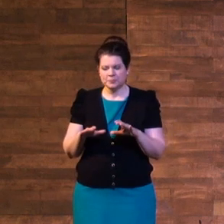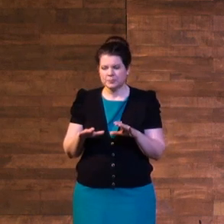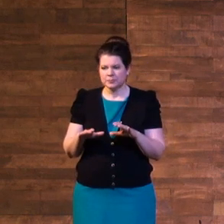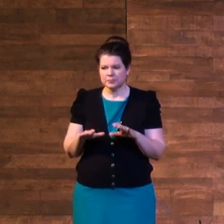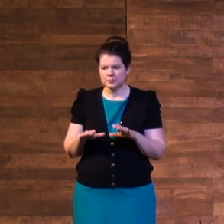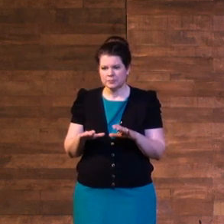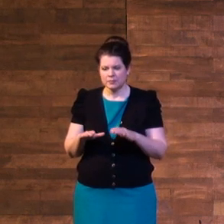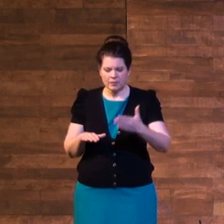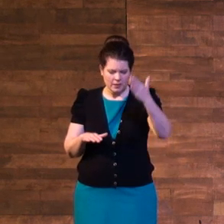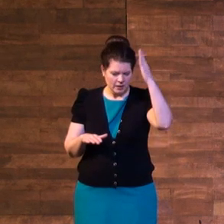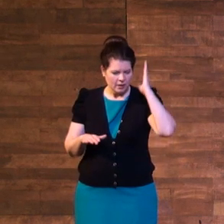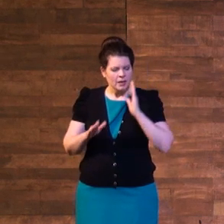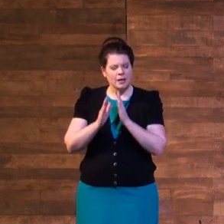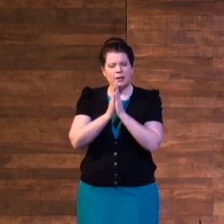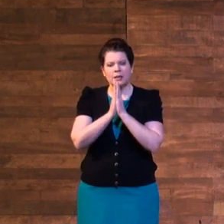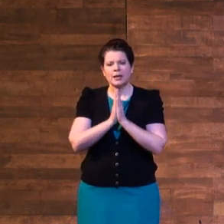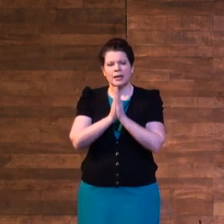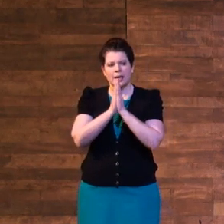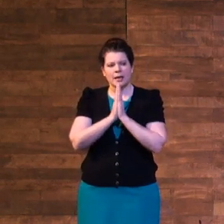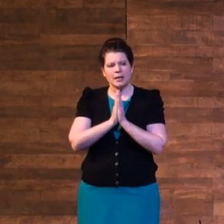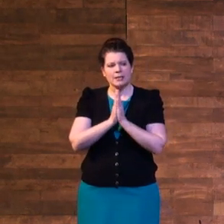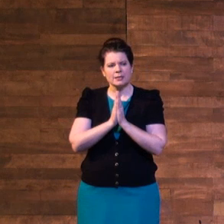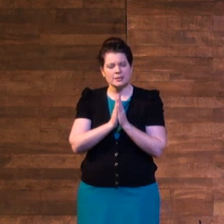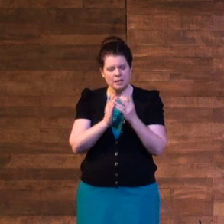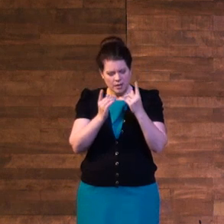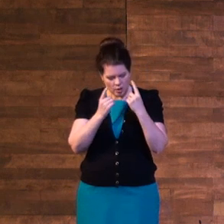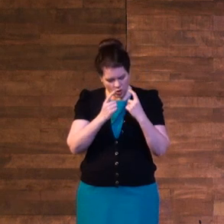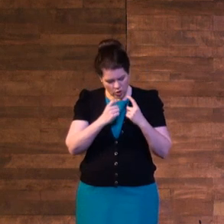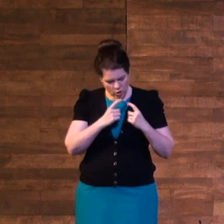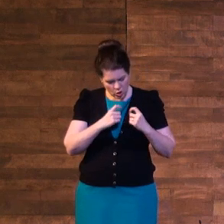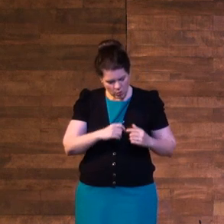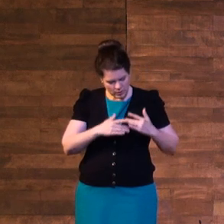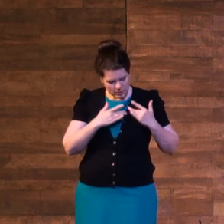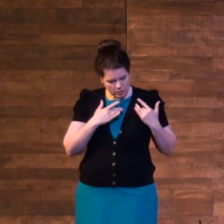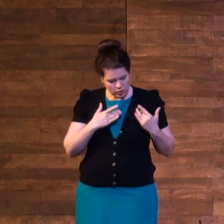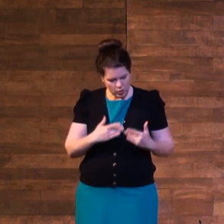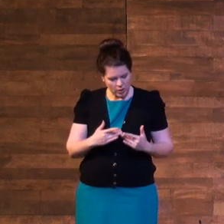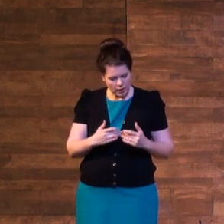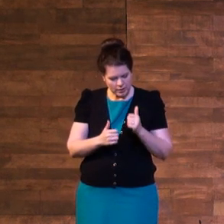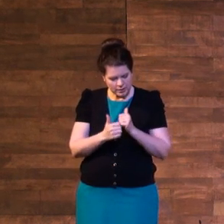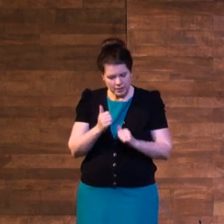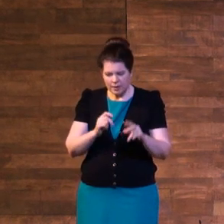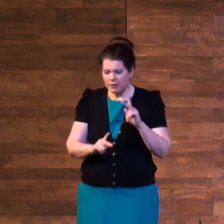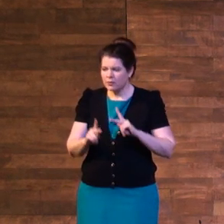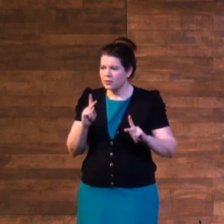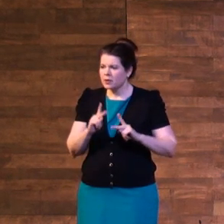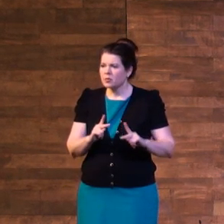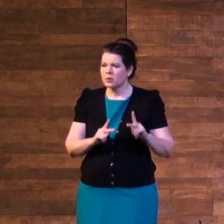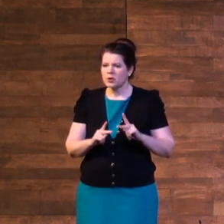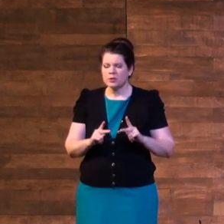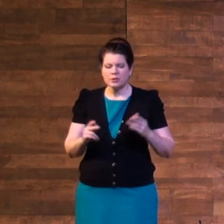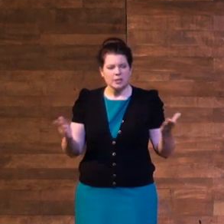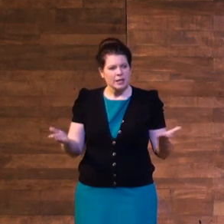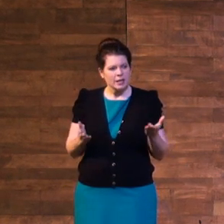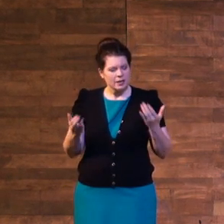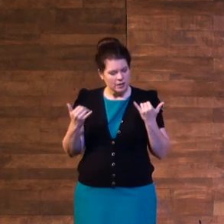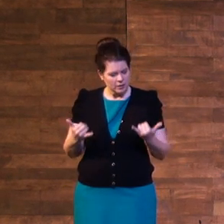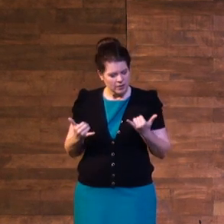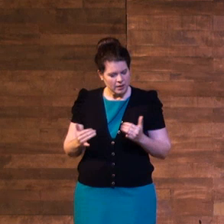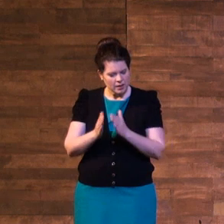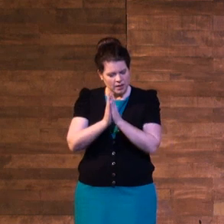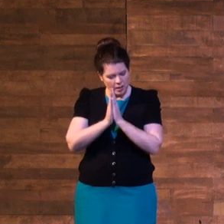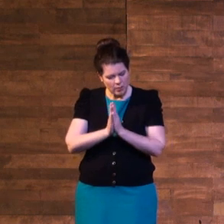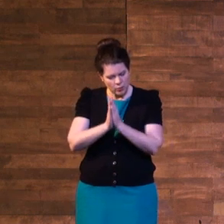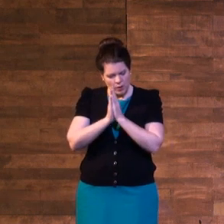And God, I ask that you search our hearts, the hearts of each person in here right now, and I pray that you reveal